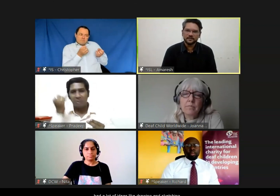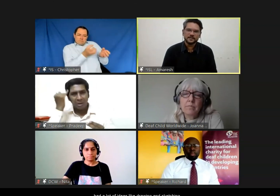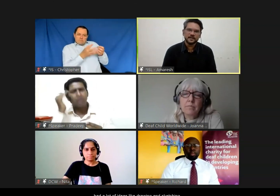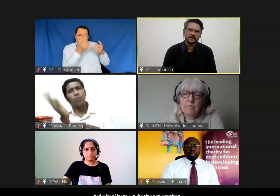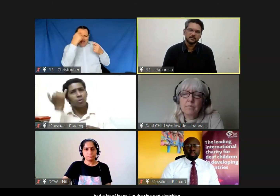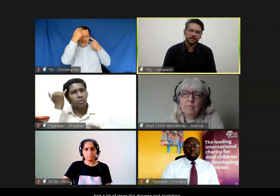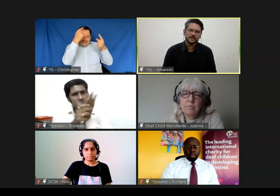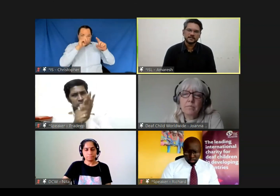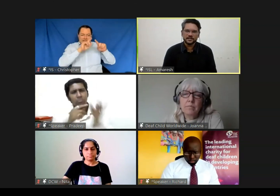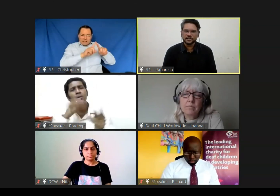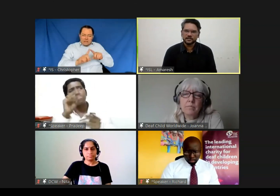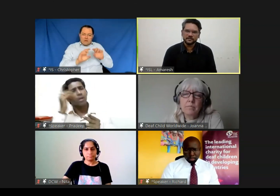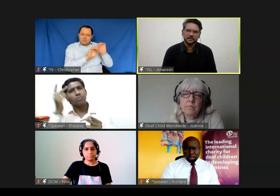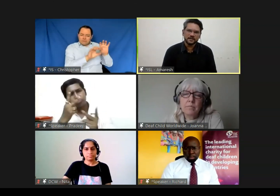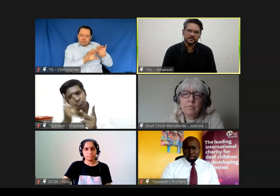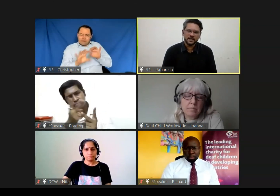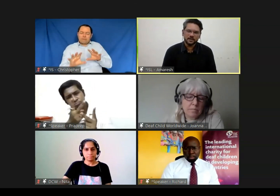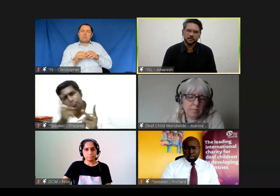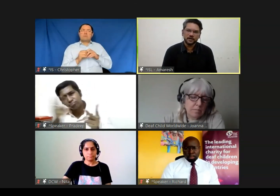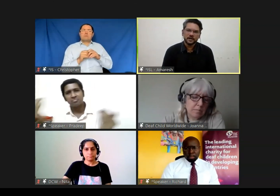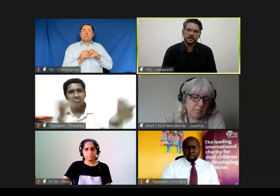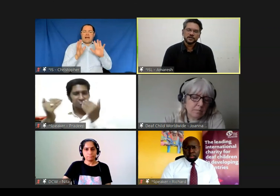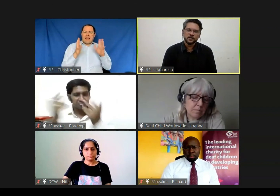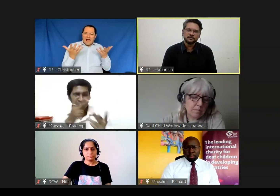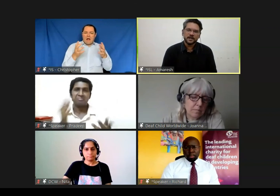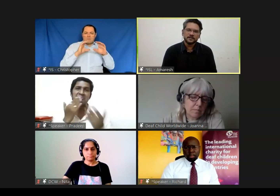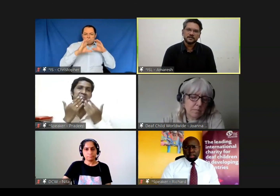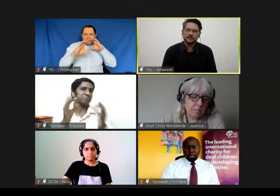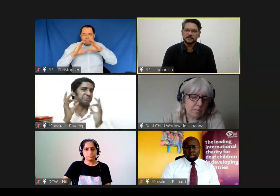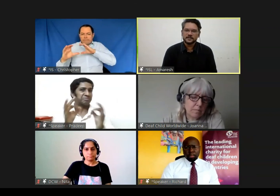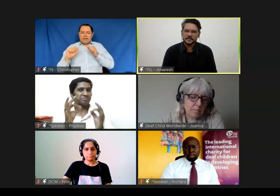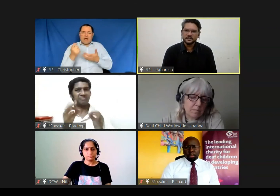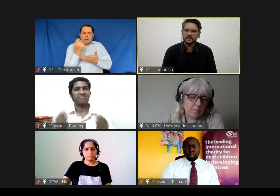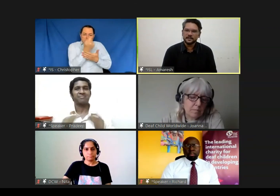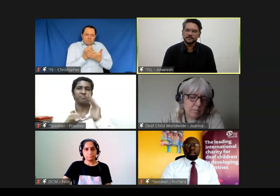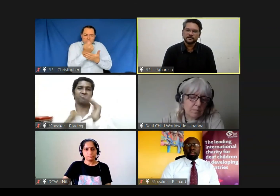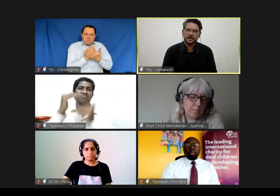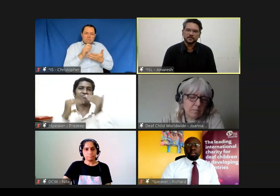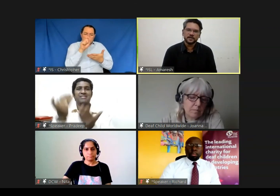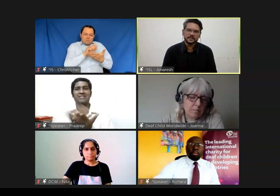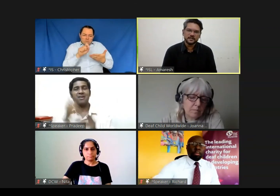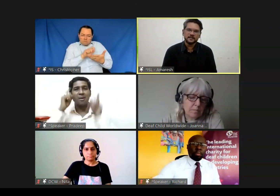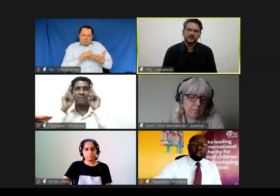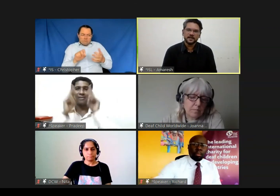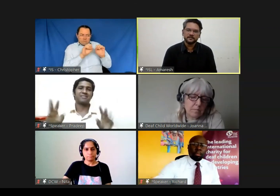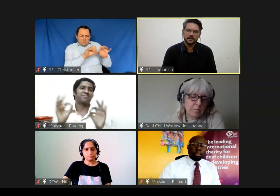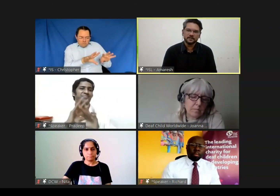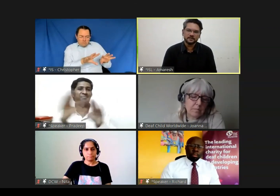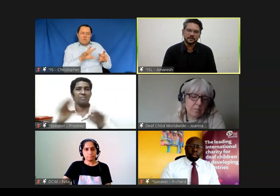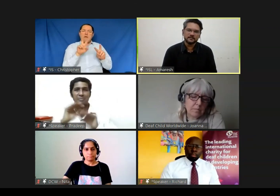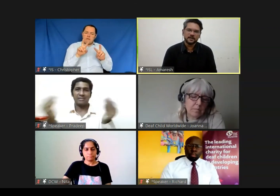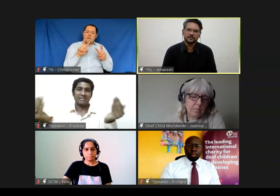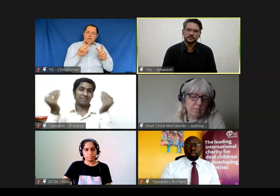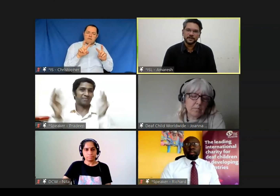kind of activities like drawing and sketching and different kinds of artwork. So when parents see the kind of artwork and skills they have